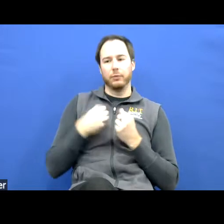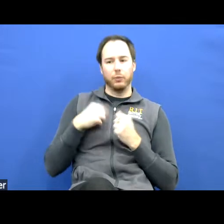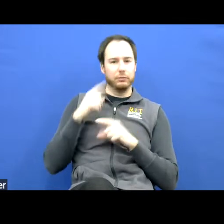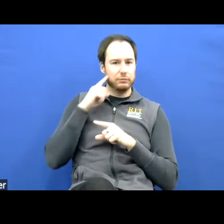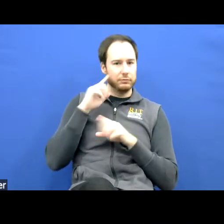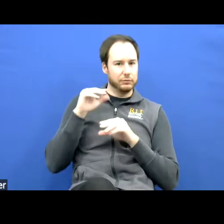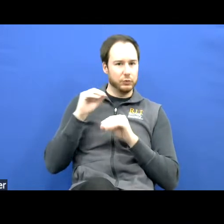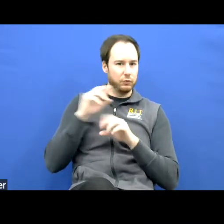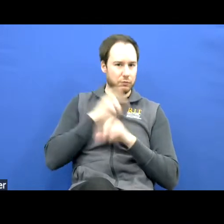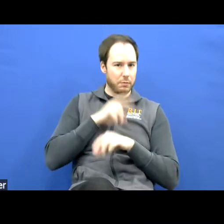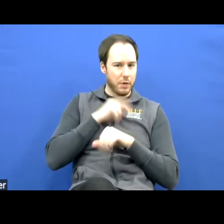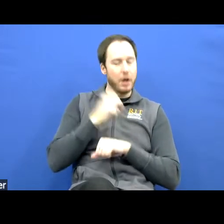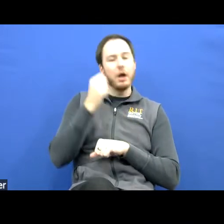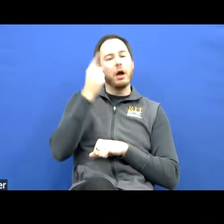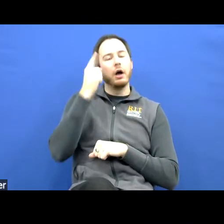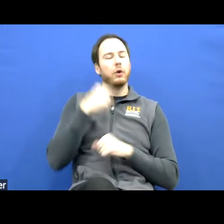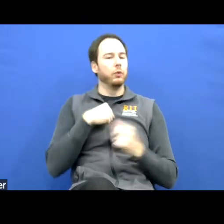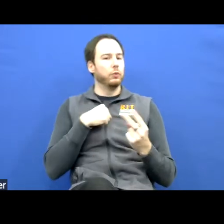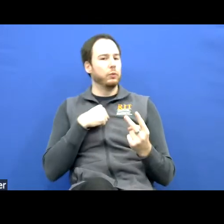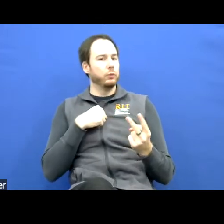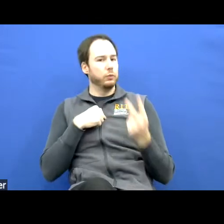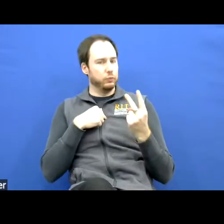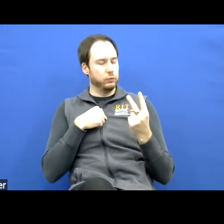responses. However, two